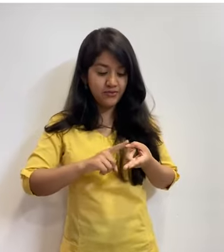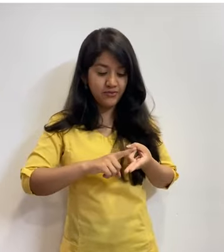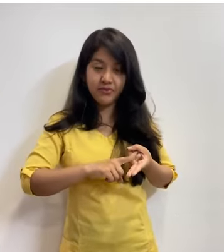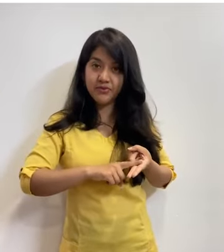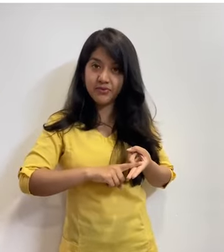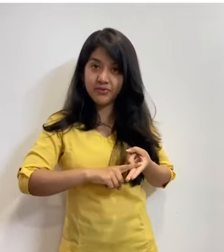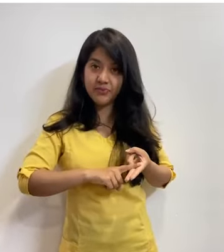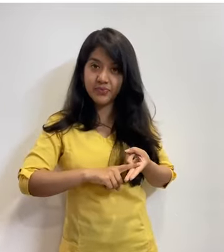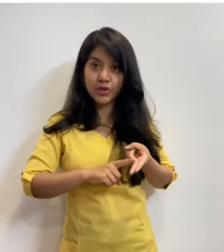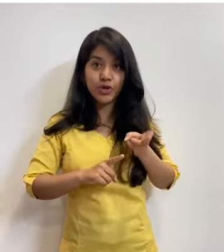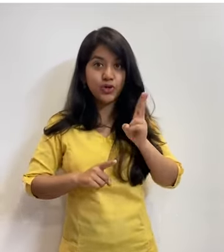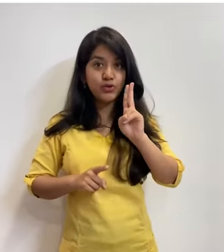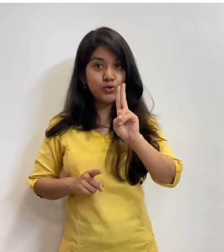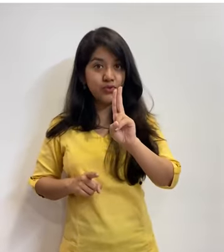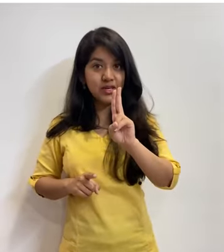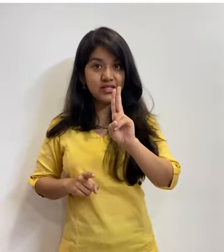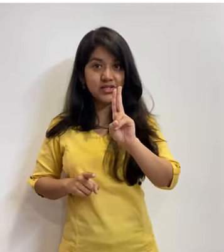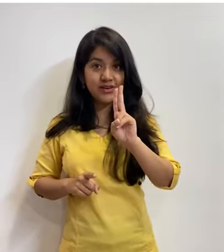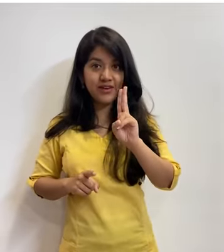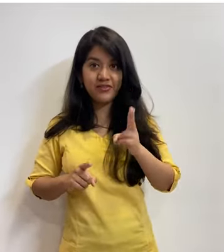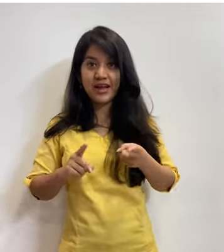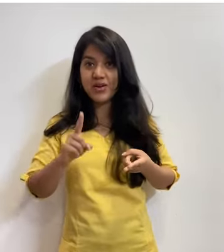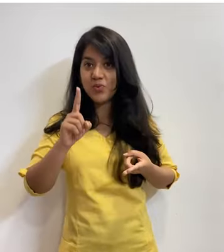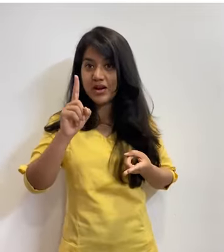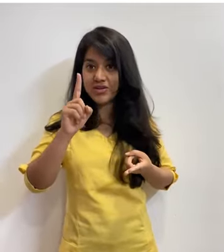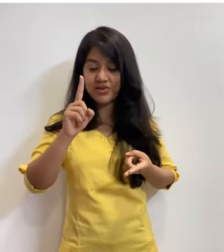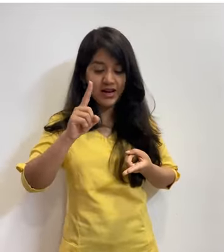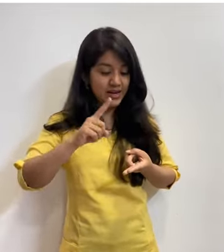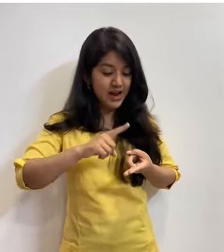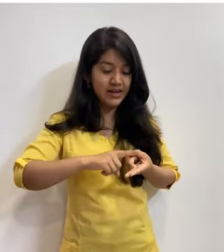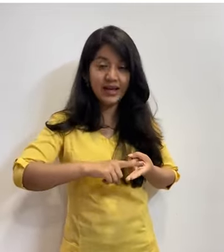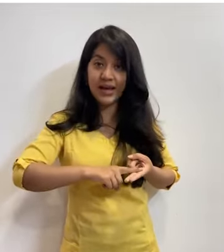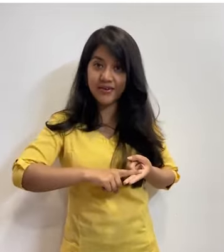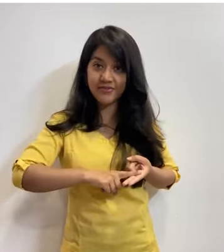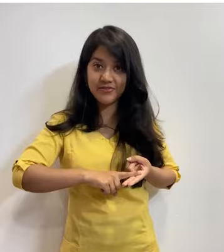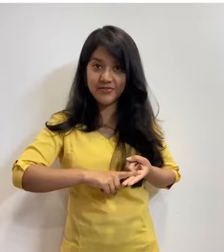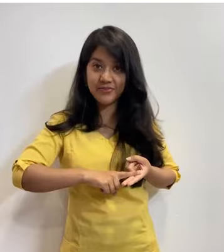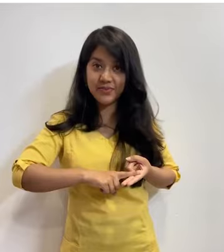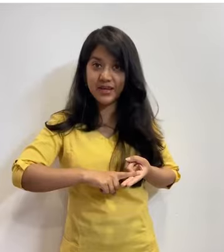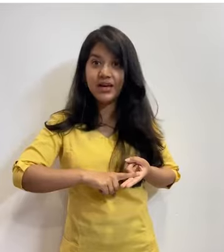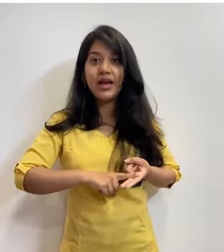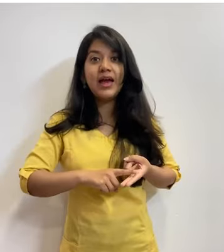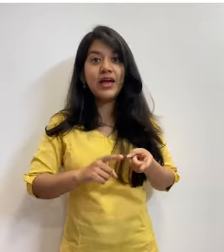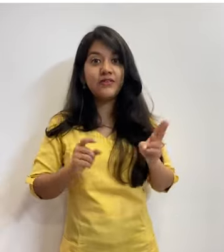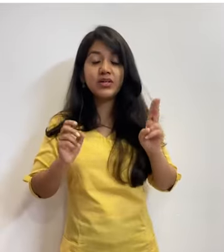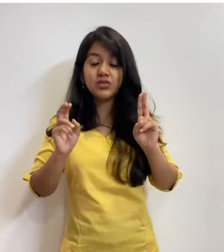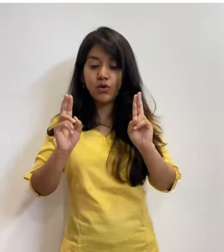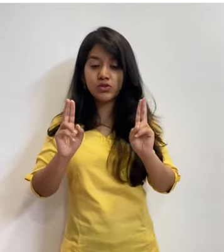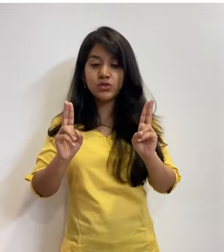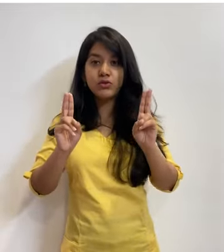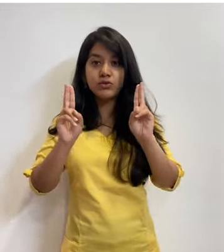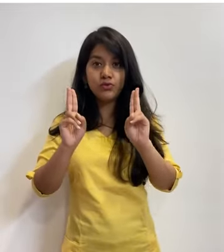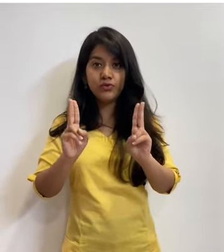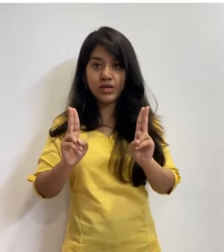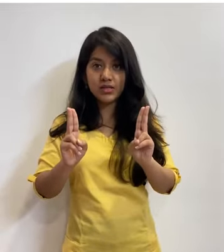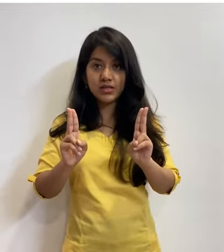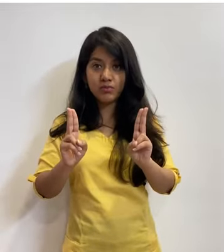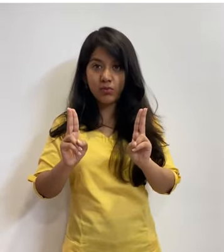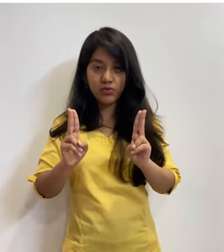F. 2 fingers in your left hand, 1 in your right hand, F. F is also 2 fingers in both of